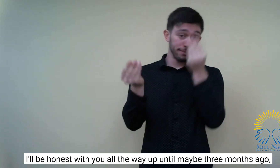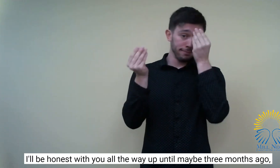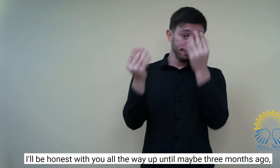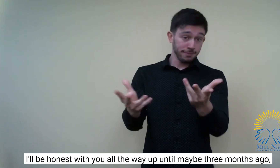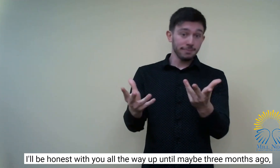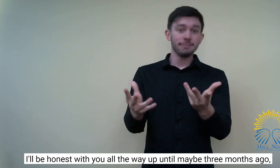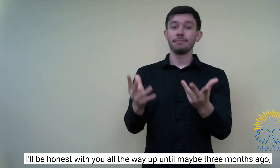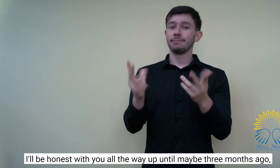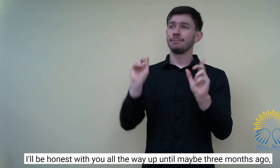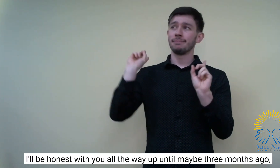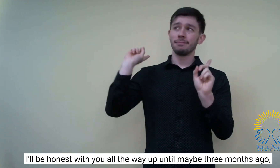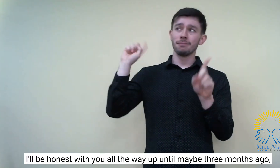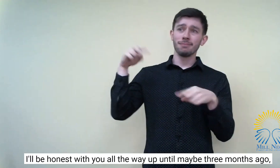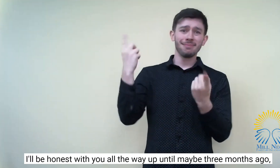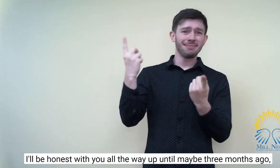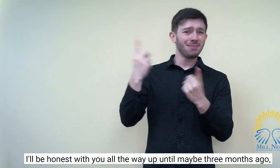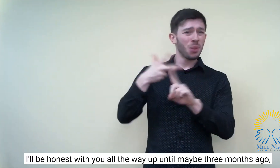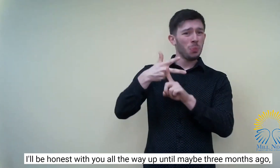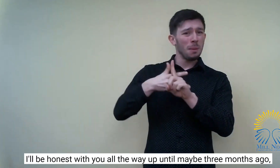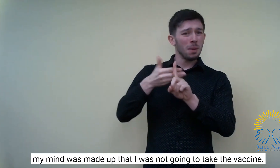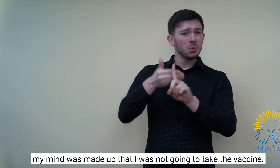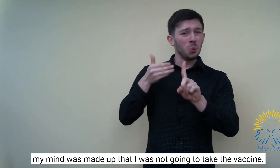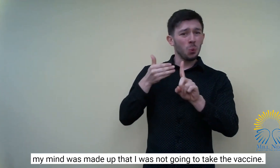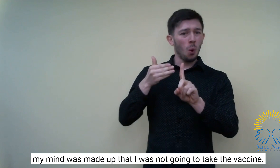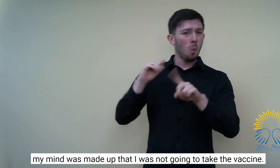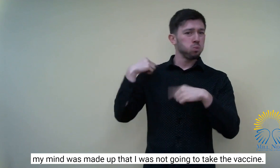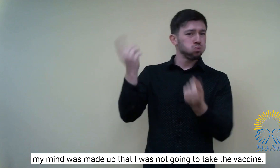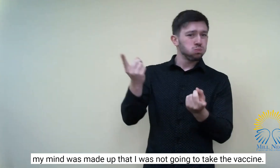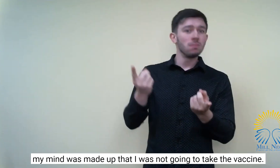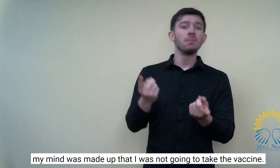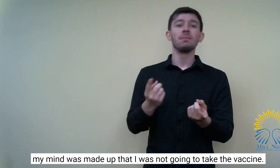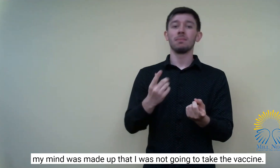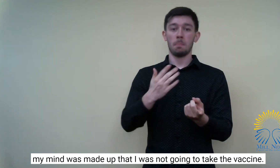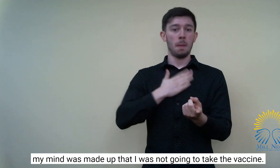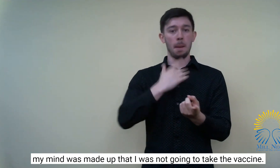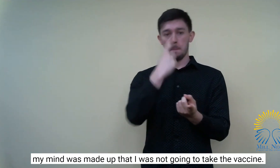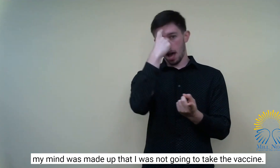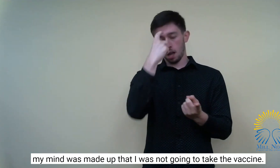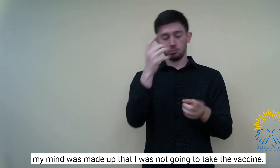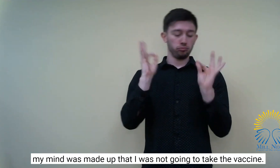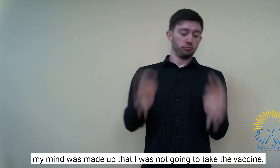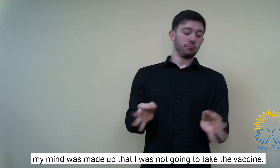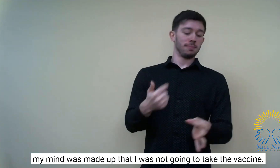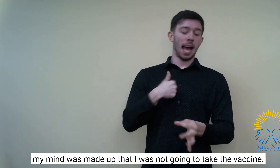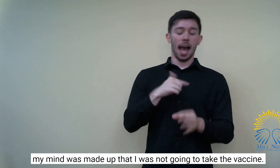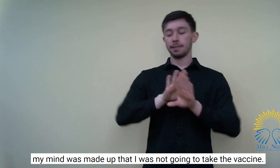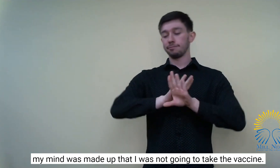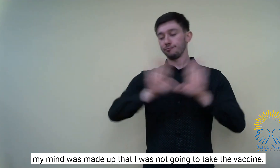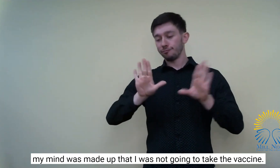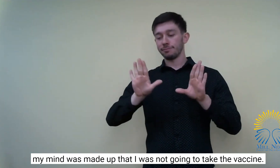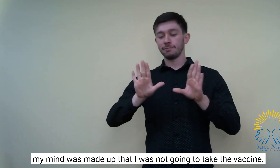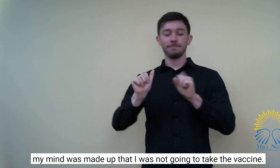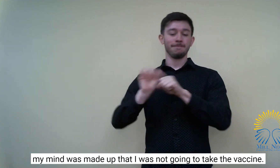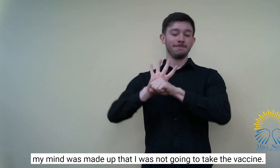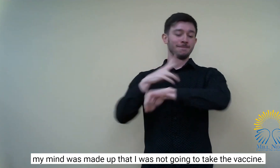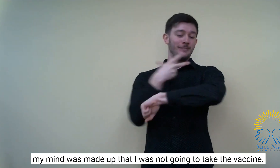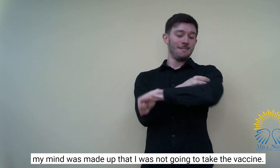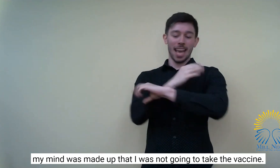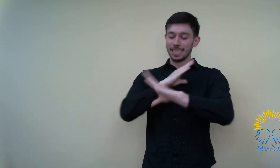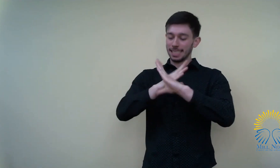until maybe 3 months ago, my mind was made up that I was not going to take the vaccine.